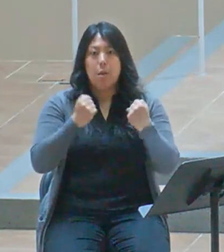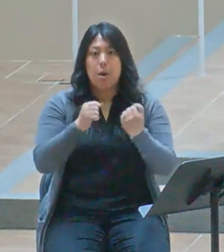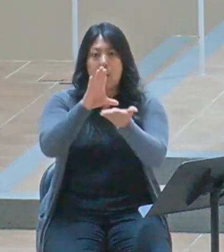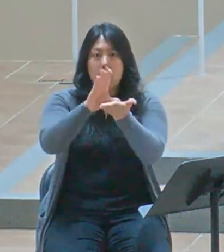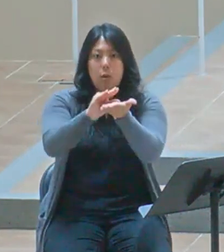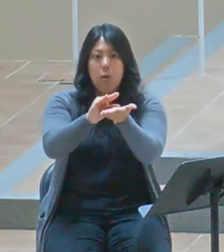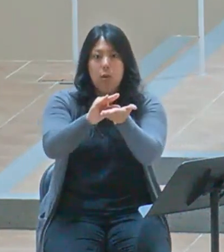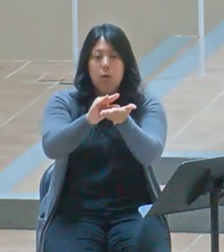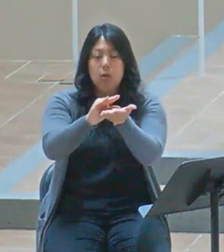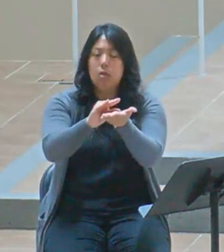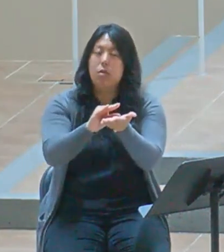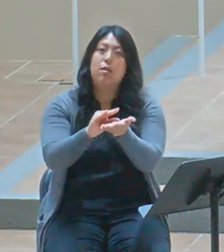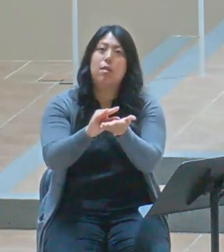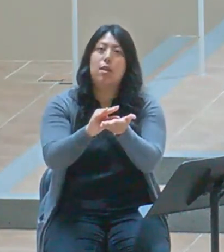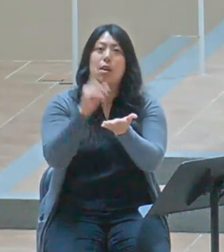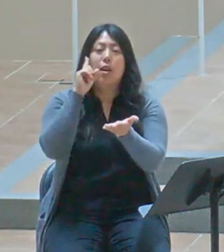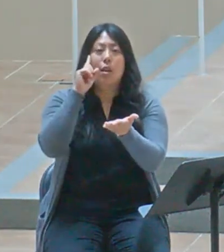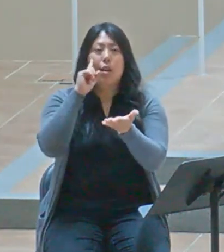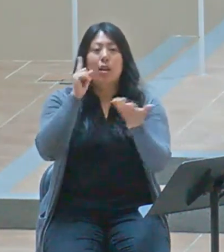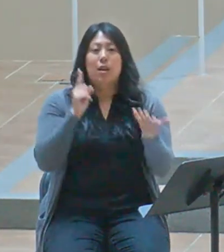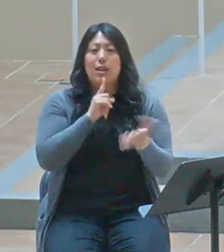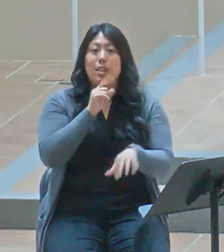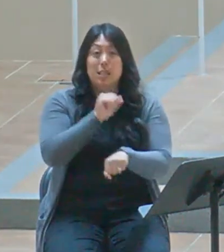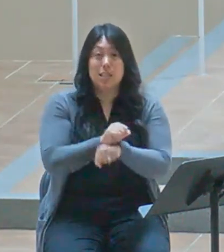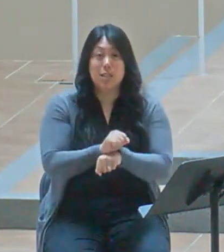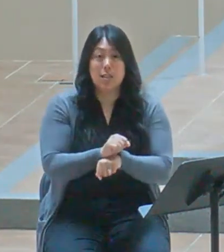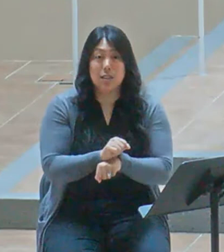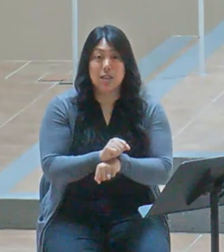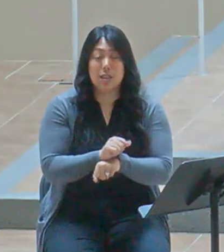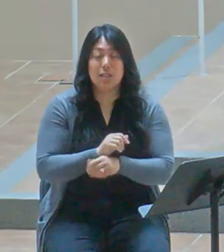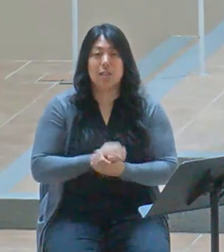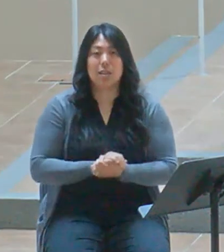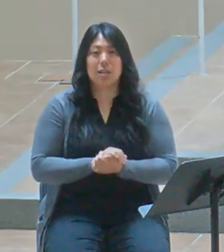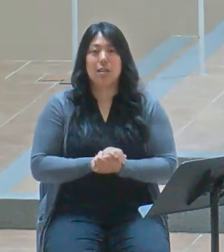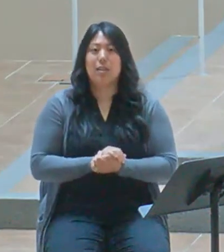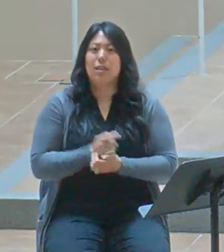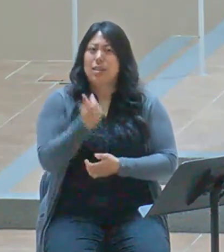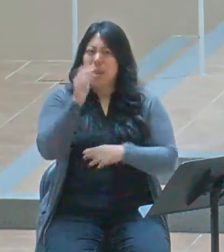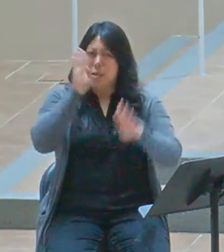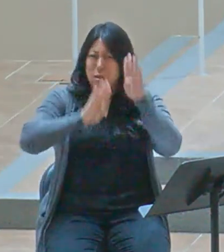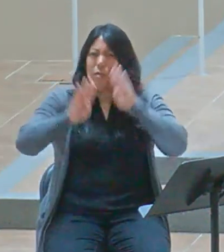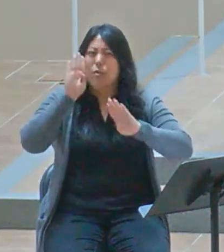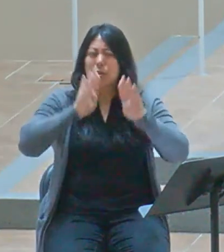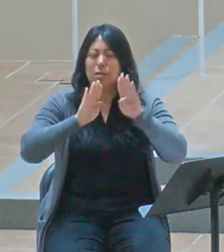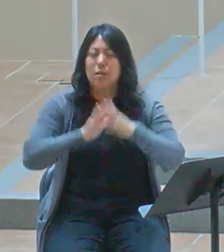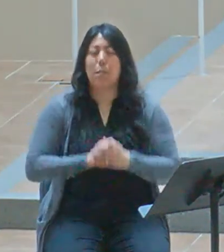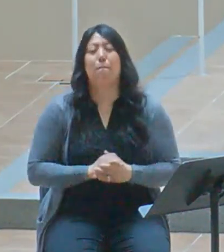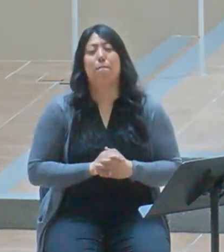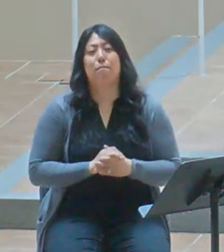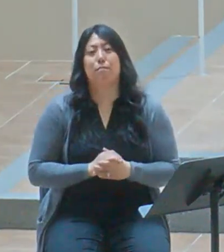is flat. And I thought, you've got to be kidding me. A little frustrated,